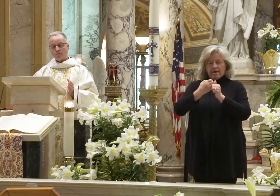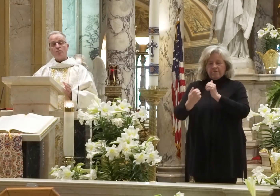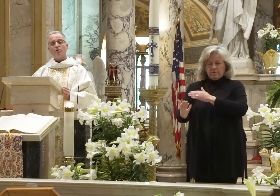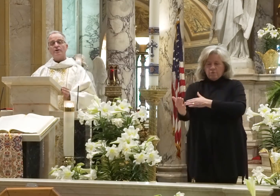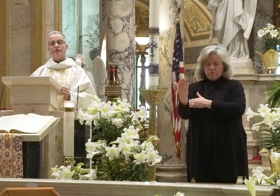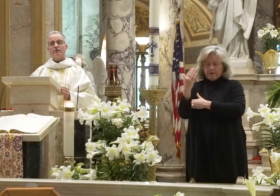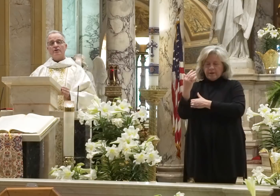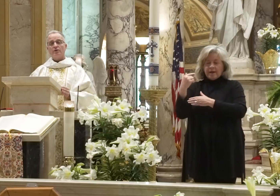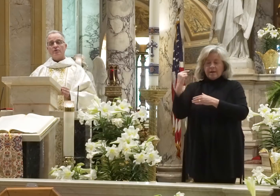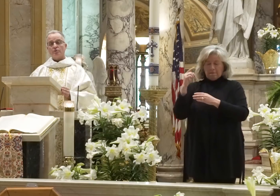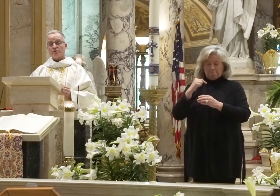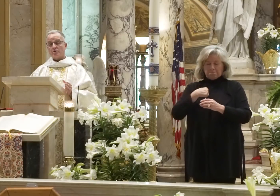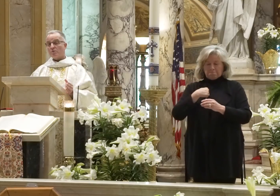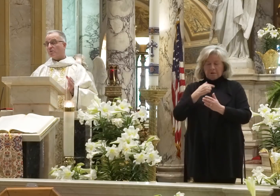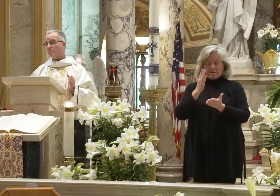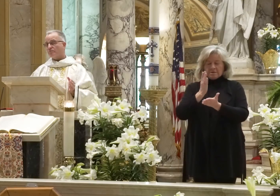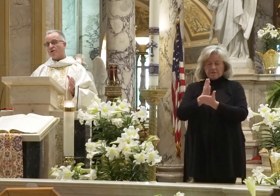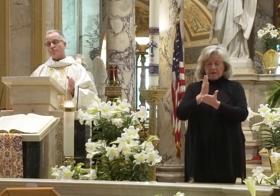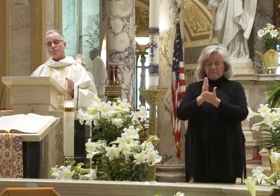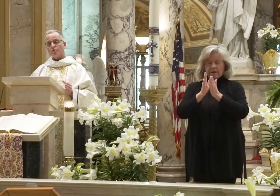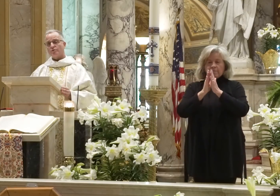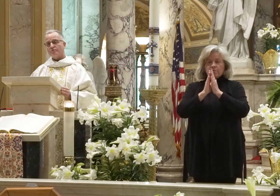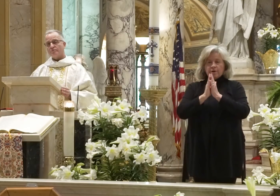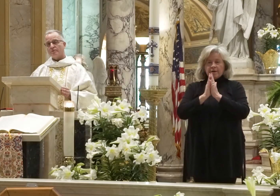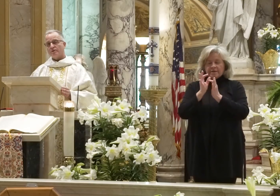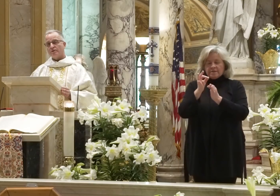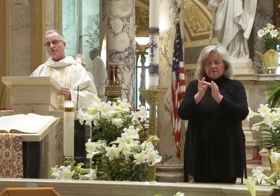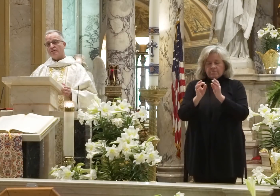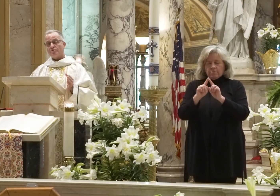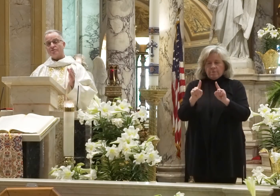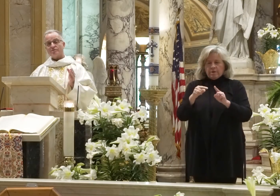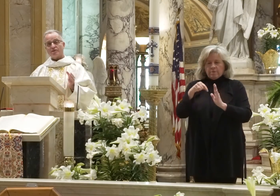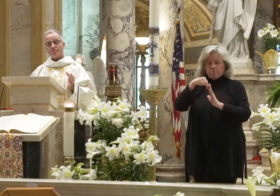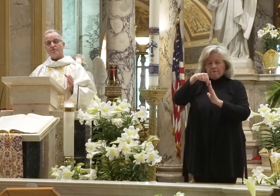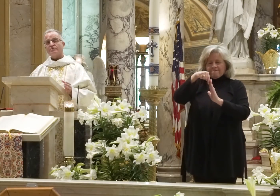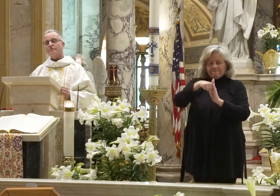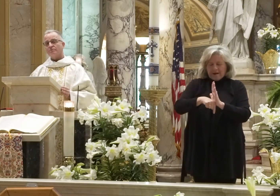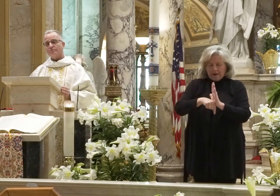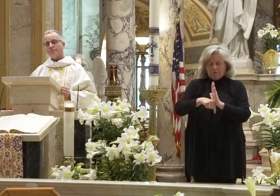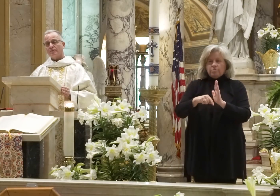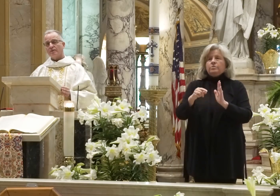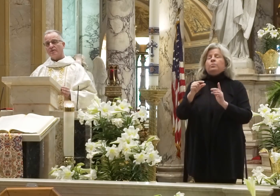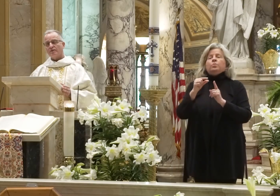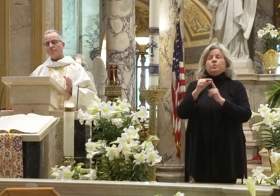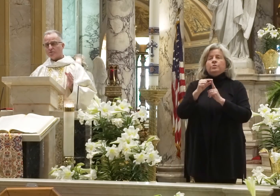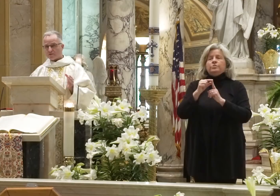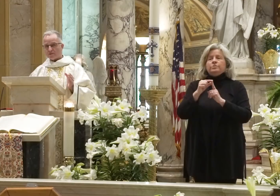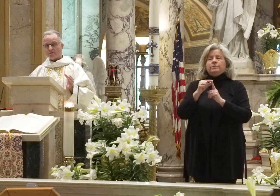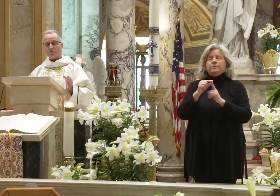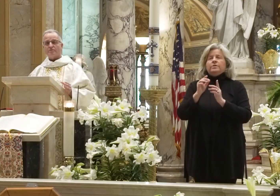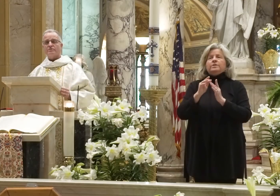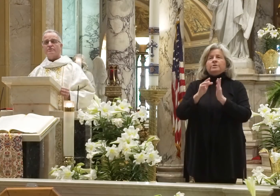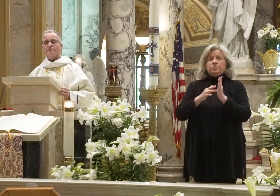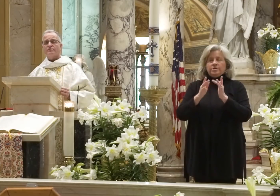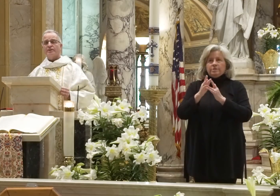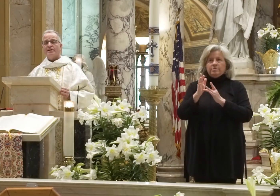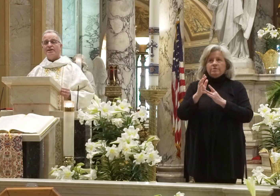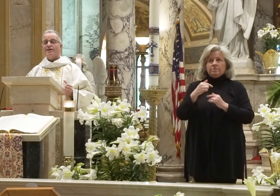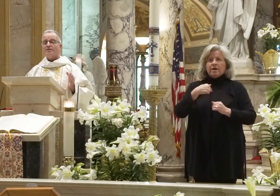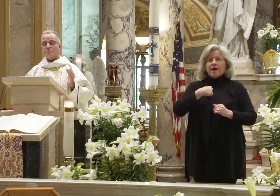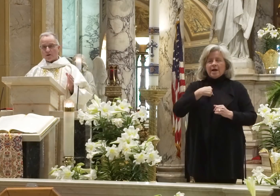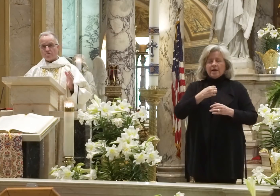pray before the Lord those simple but profound words, Jesus, I trust in you. Jesus, I trust in